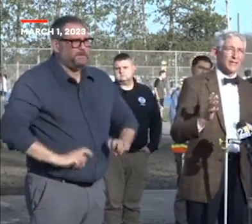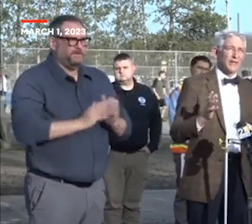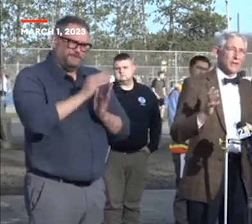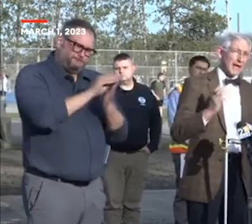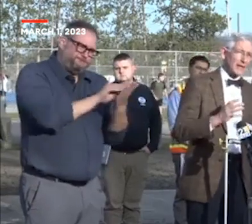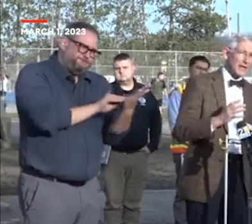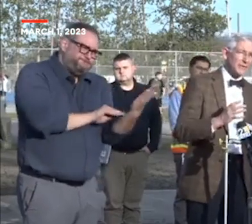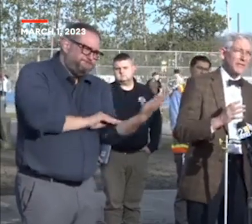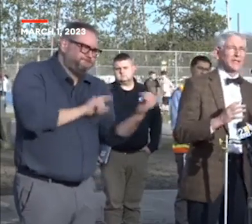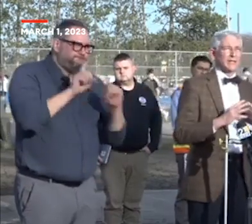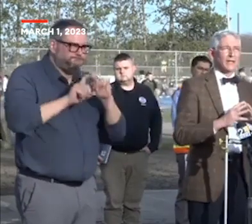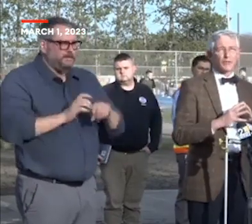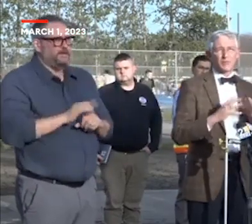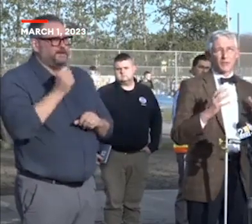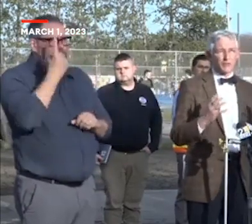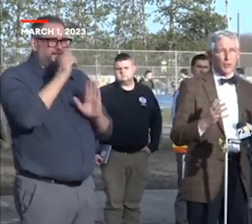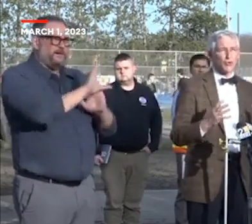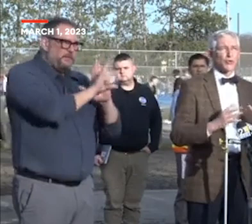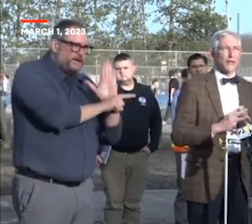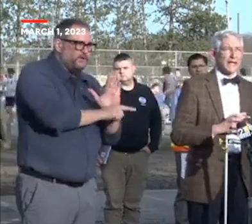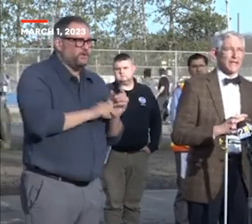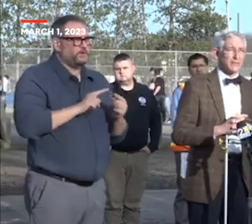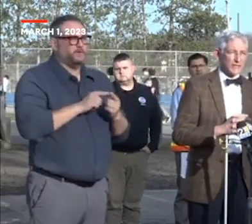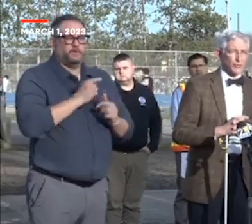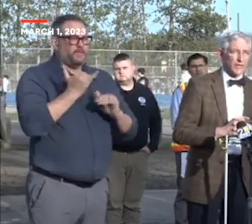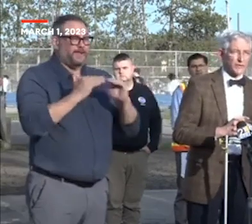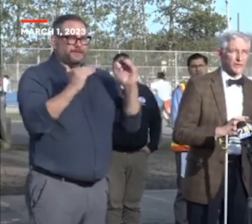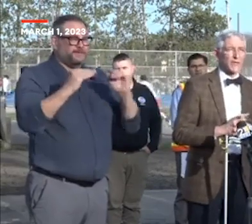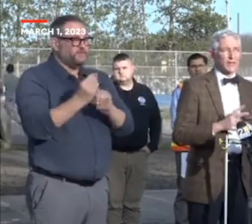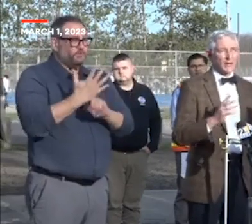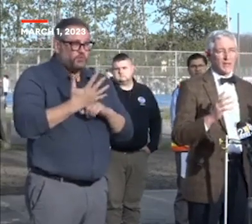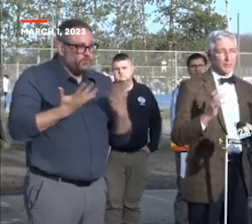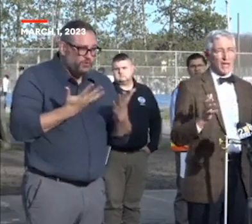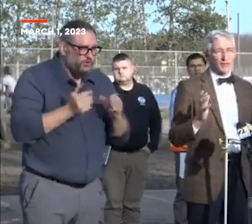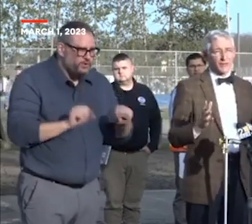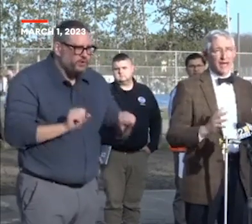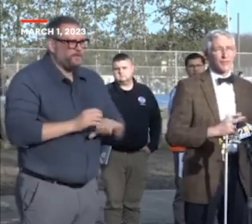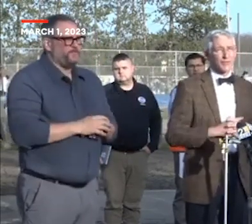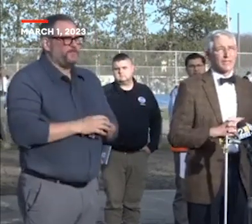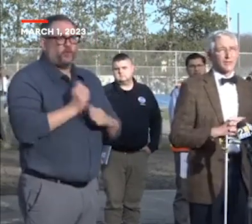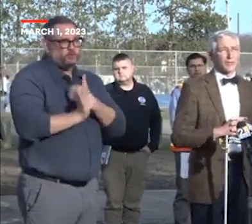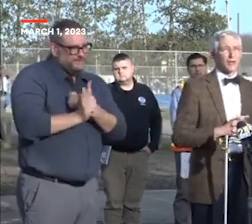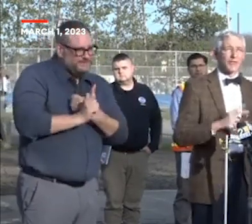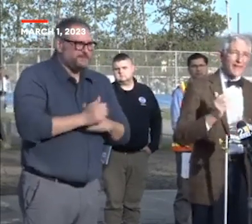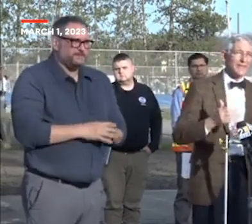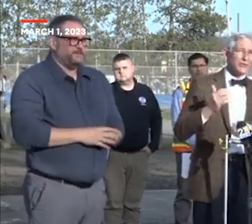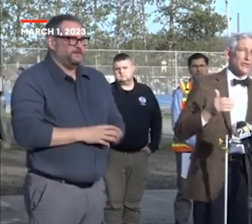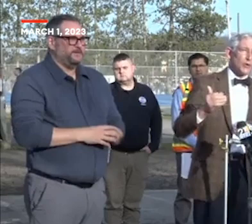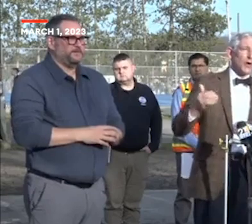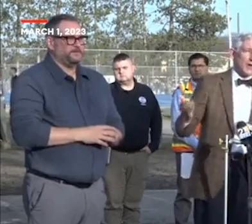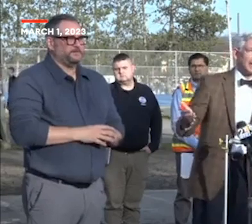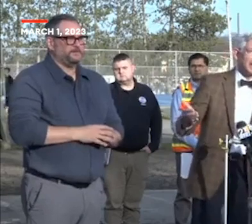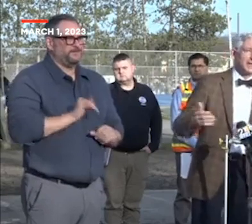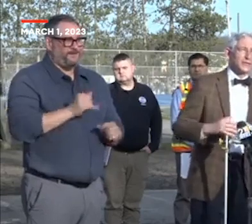understand their background in terms of exposure and potential risks. That process absolutely does occur, but then they do